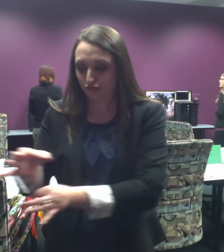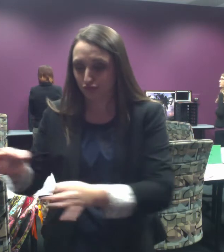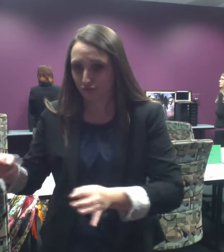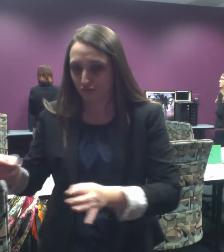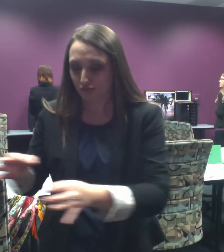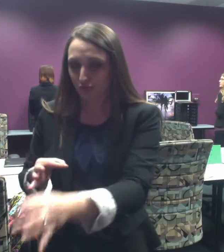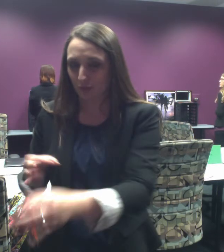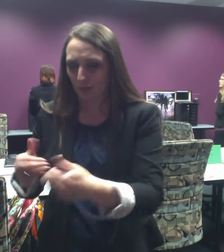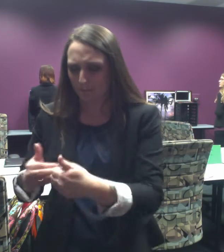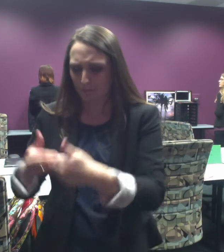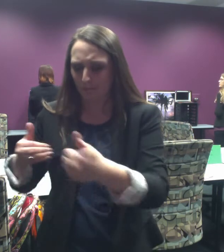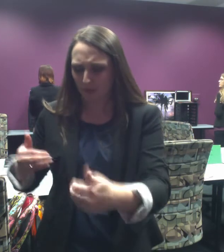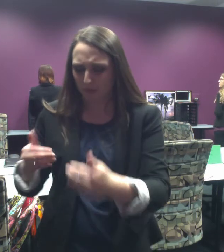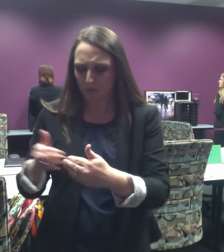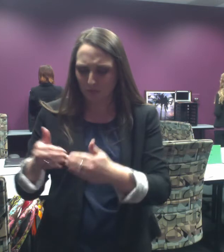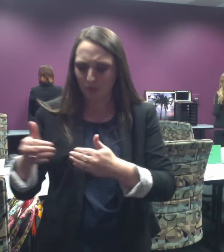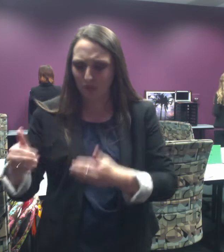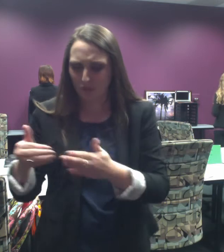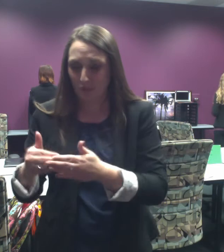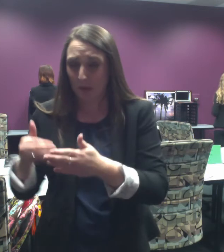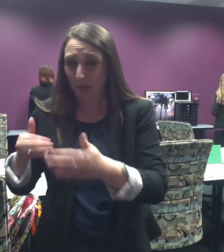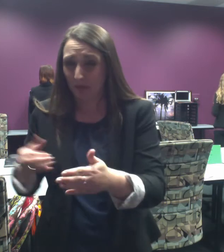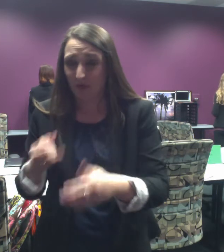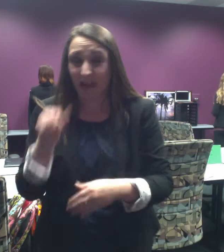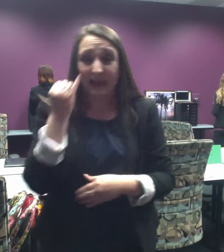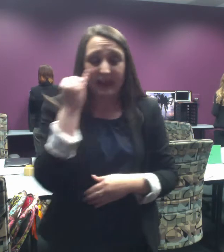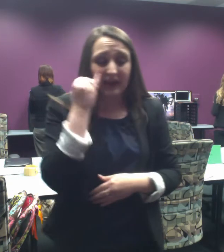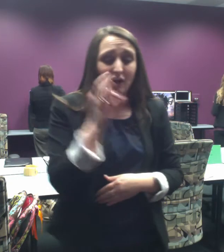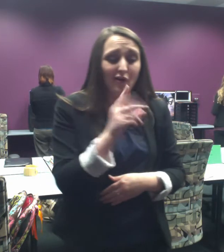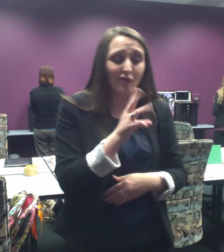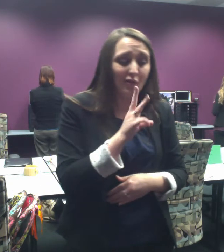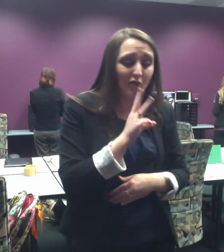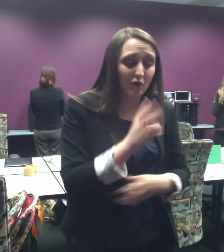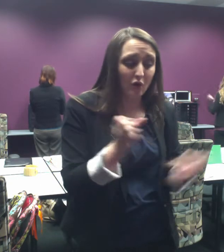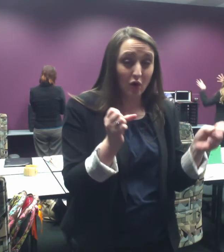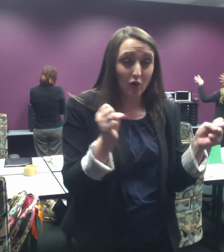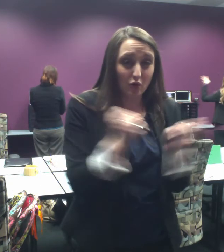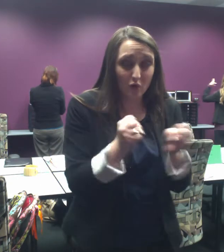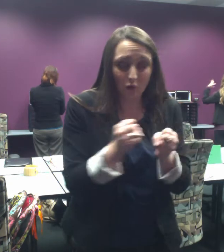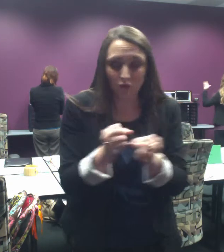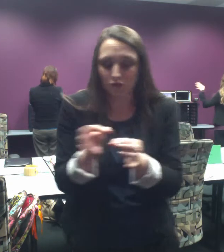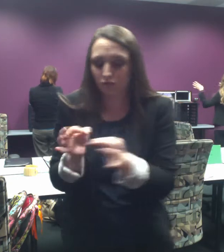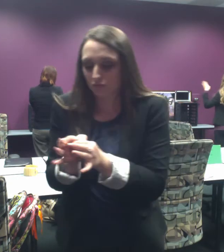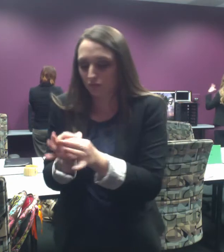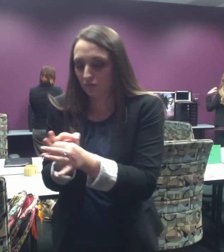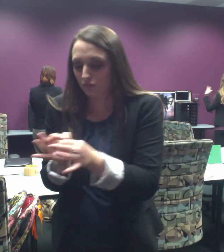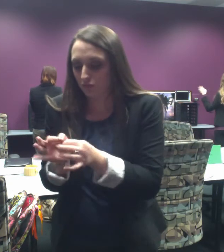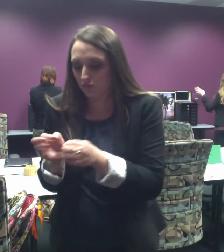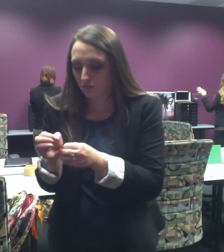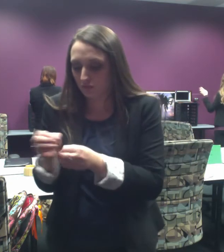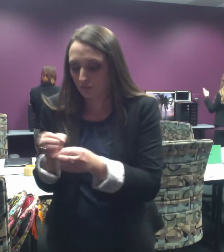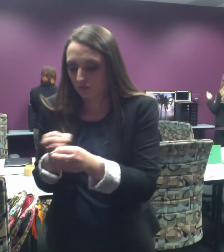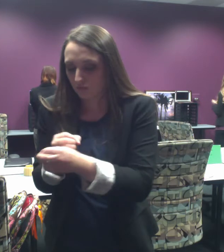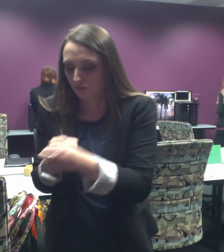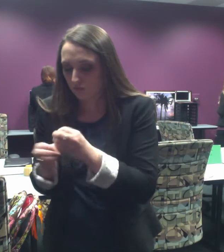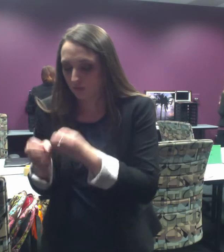air molecules, they're the same way. The warmer the air, the faster those air molecules are moving, and the more space there is between the air